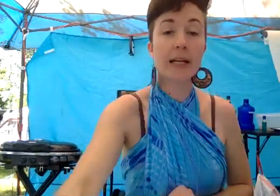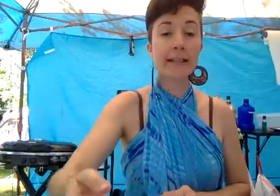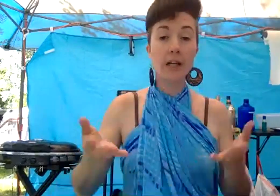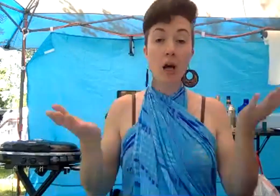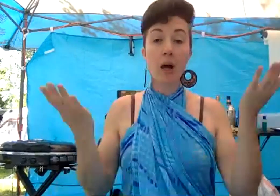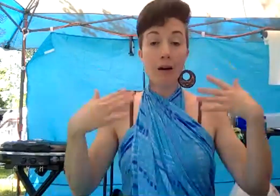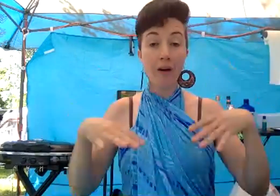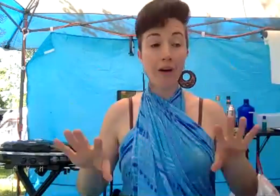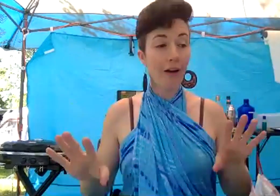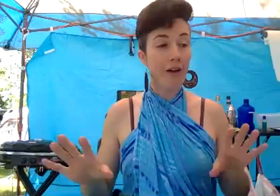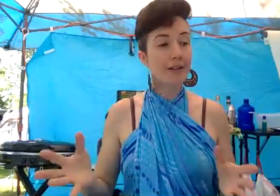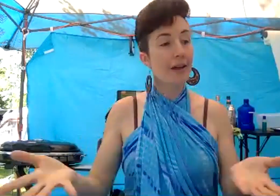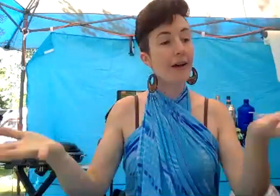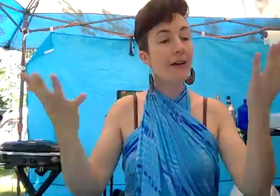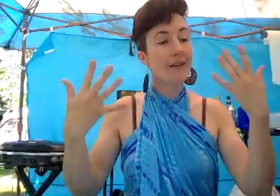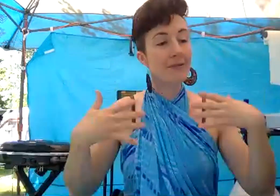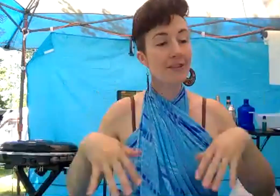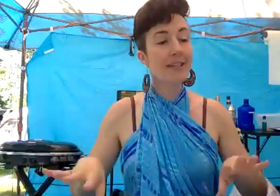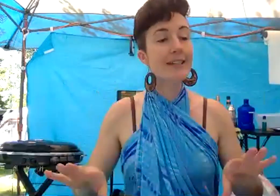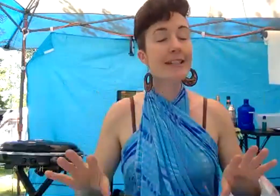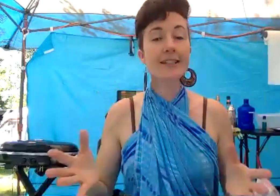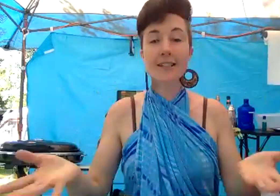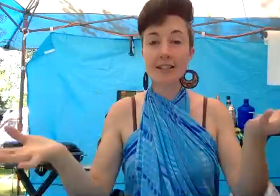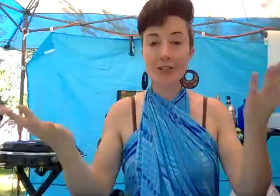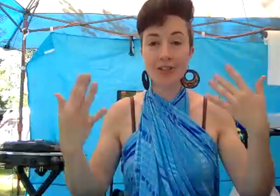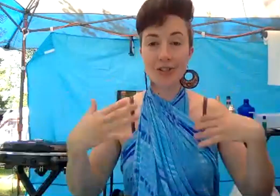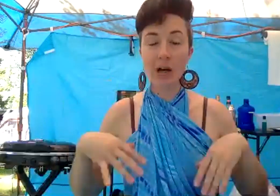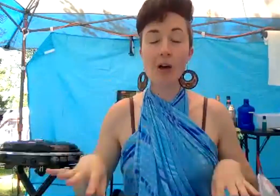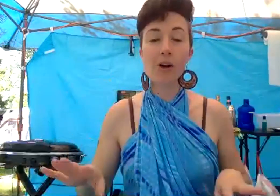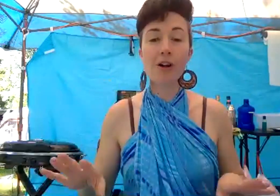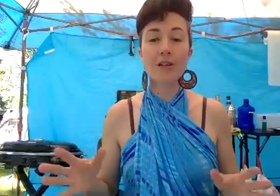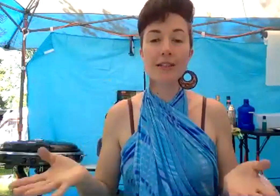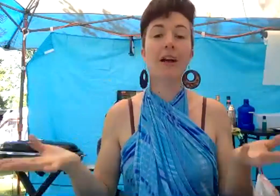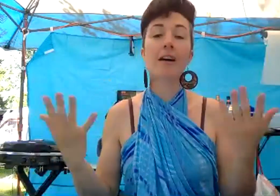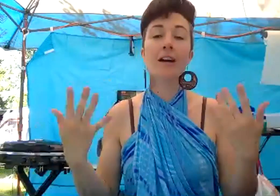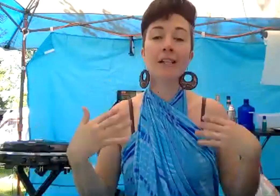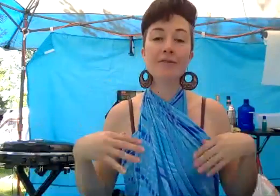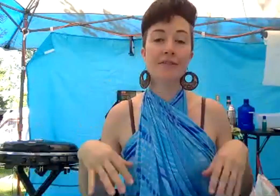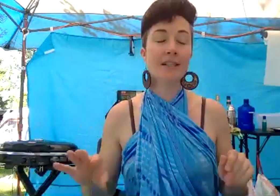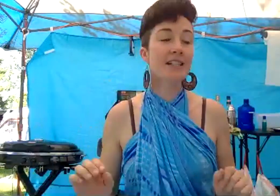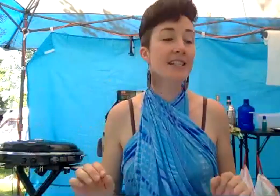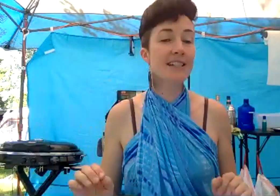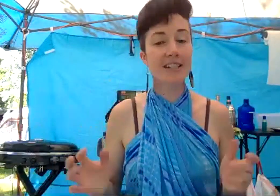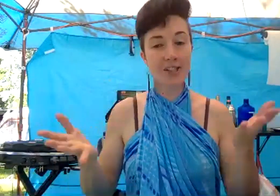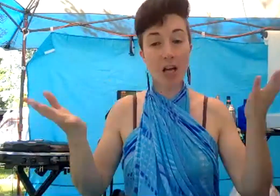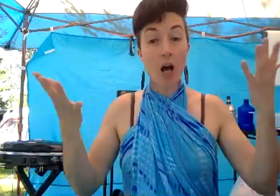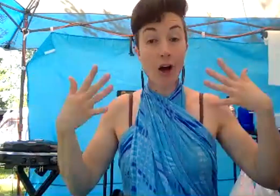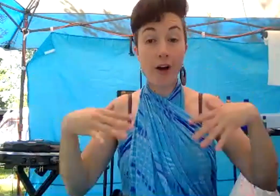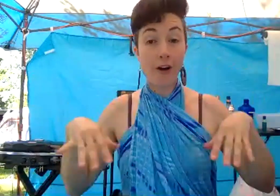sign all done, finished, all done, finished,